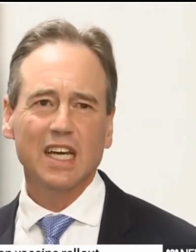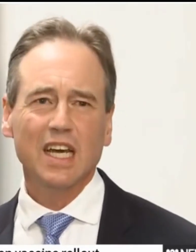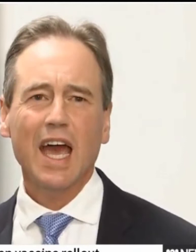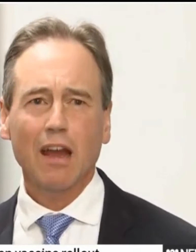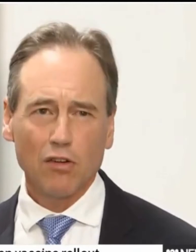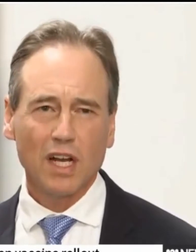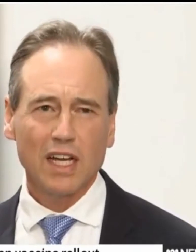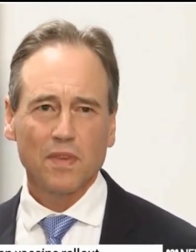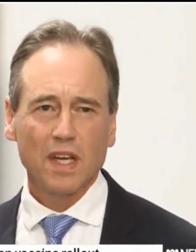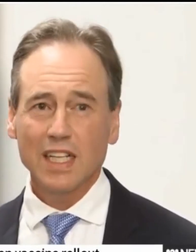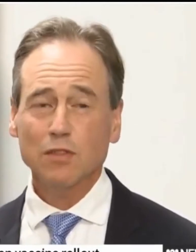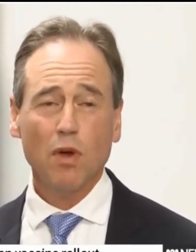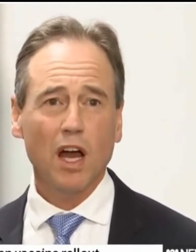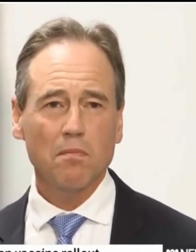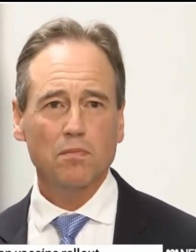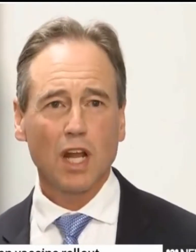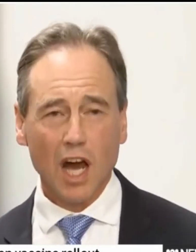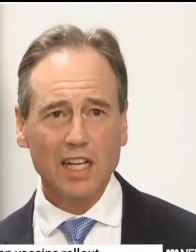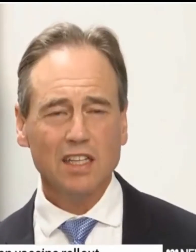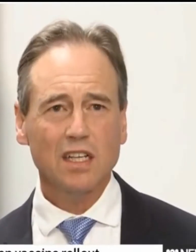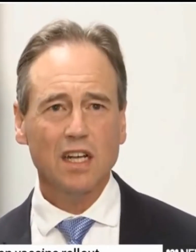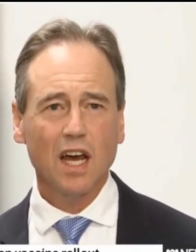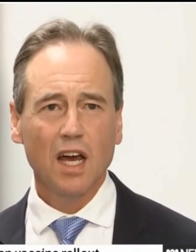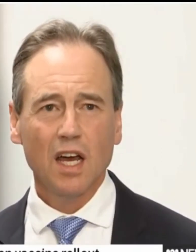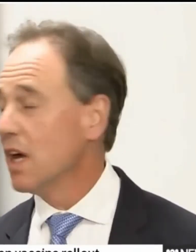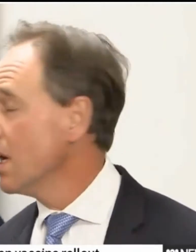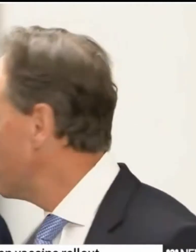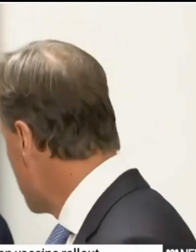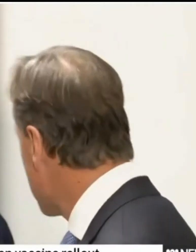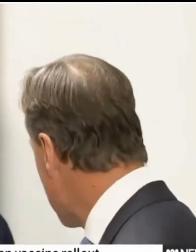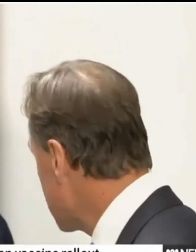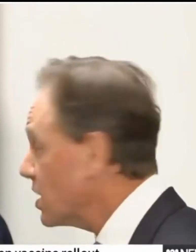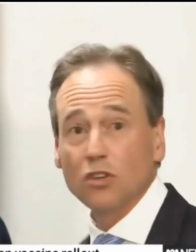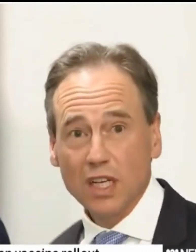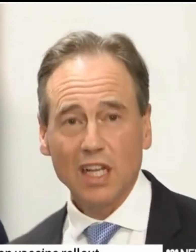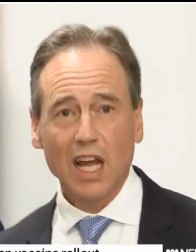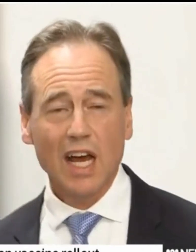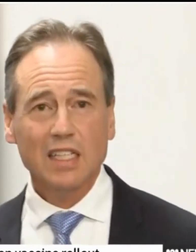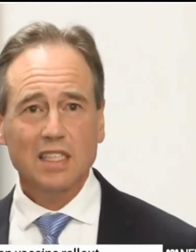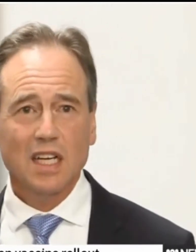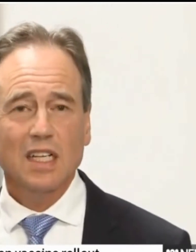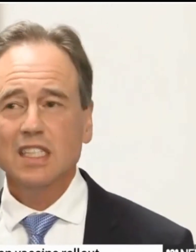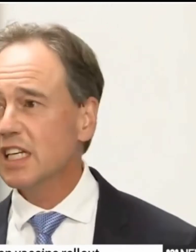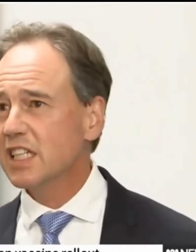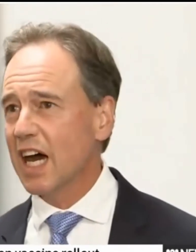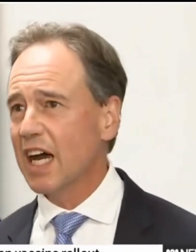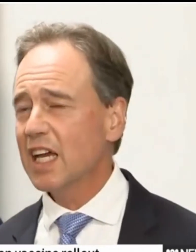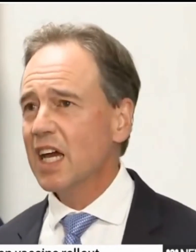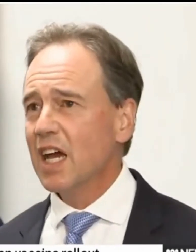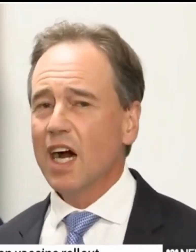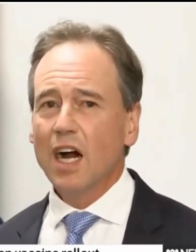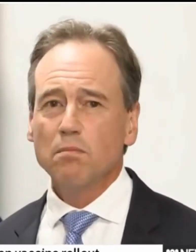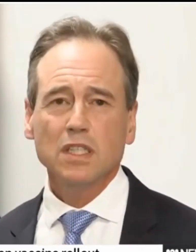protecting our elderly. And that's why I'm delighted that former Prime Minister Julia Gillard is here